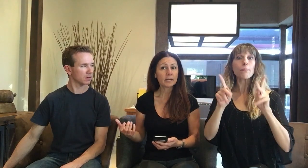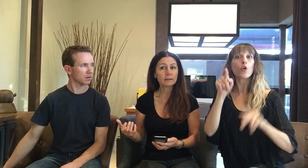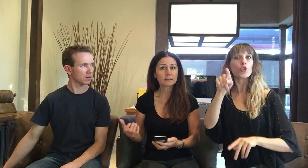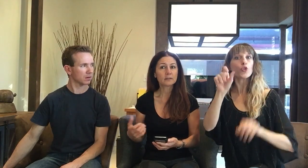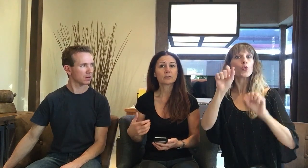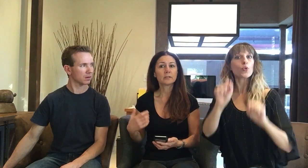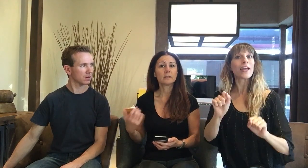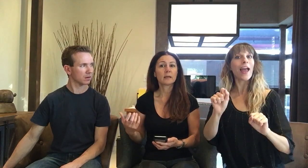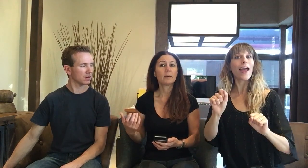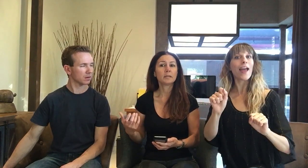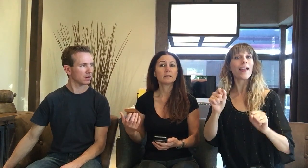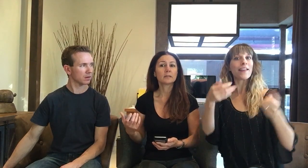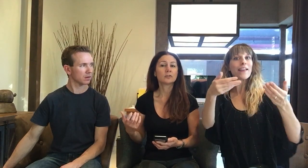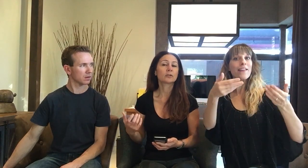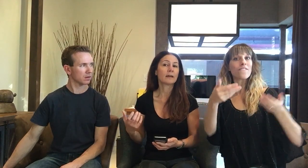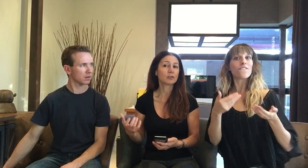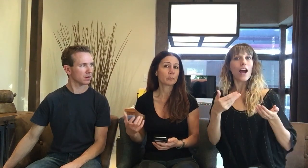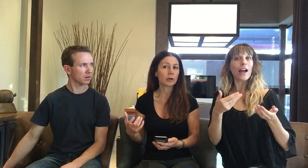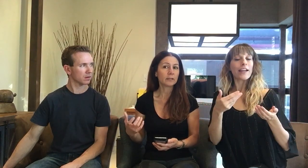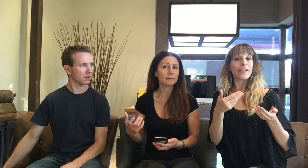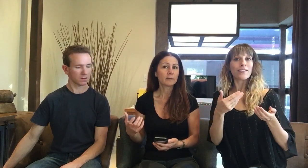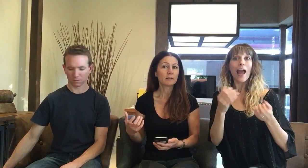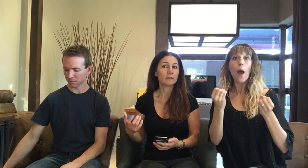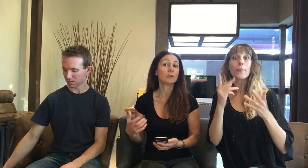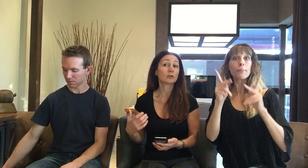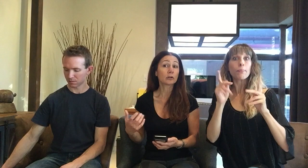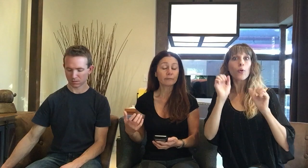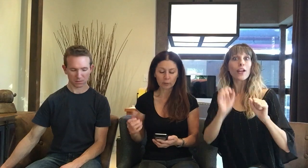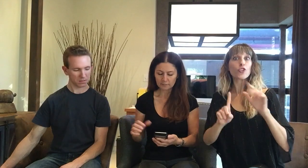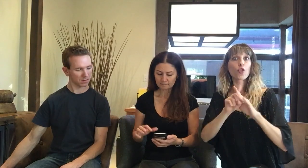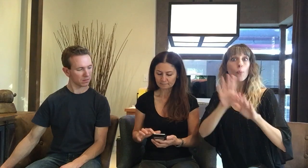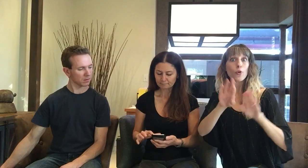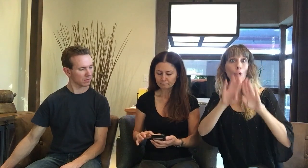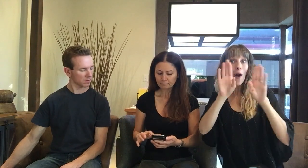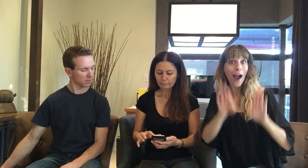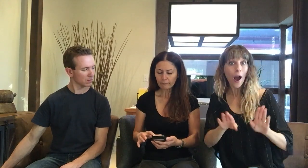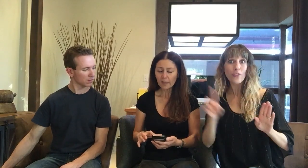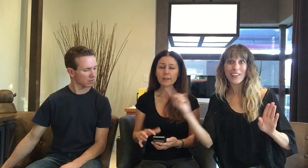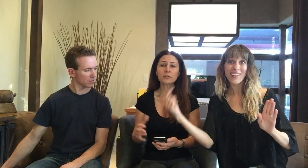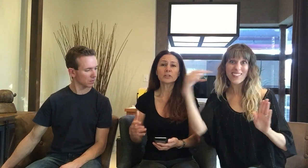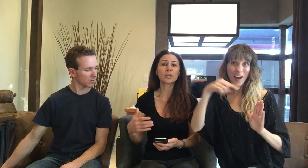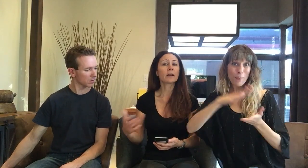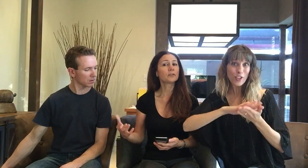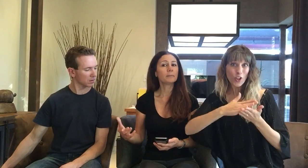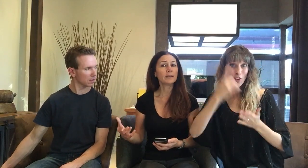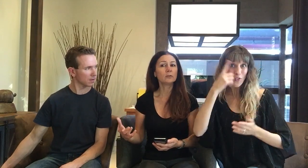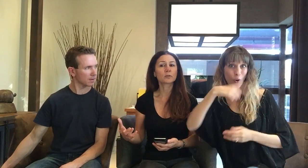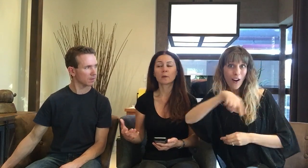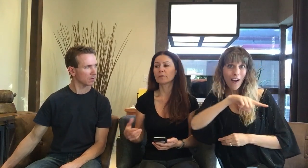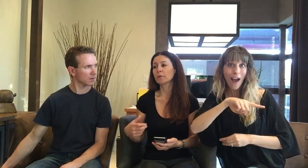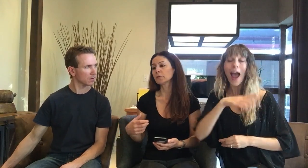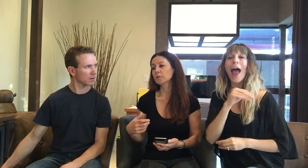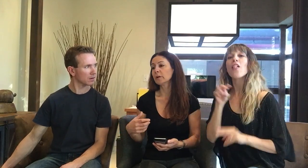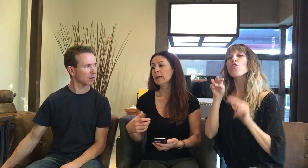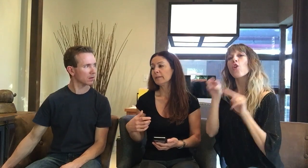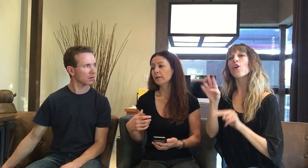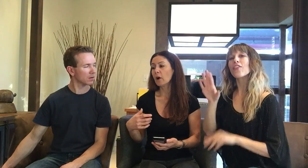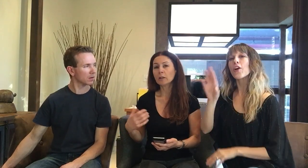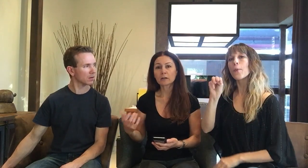accommodate, essentially how many guests you could have at your party that they'll cook for. And then you can check out their menus, whether those are their a la